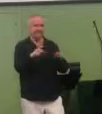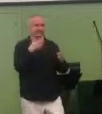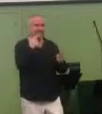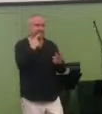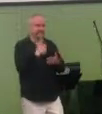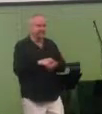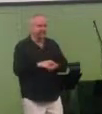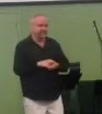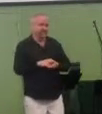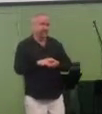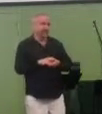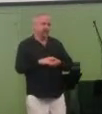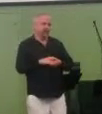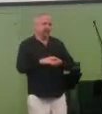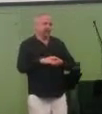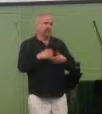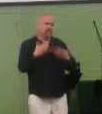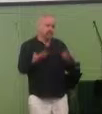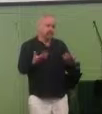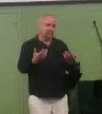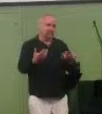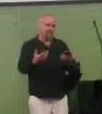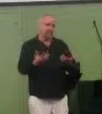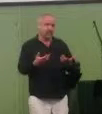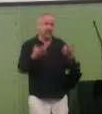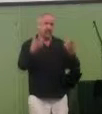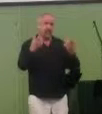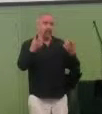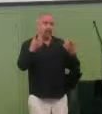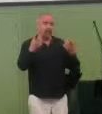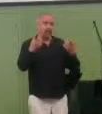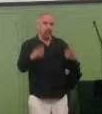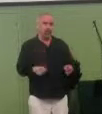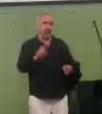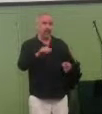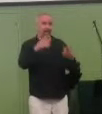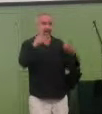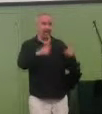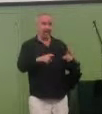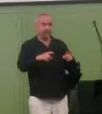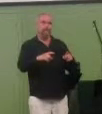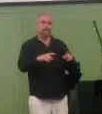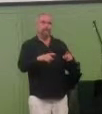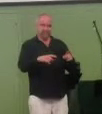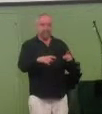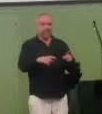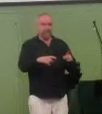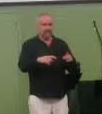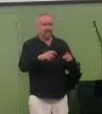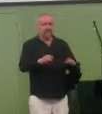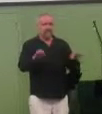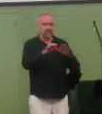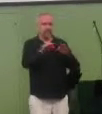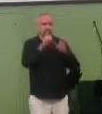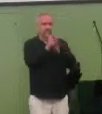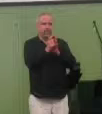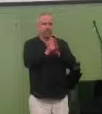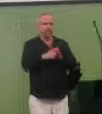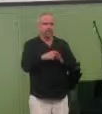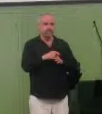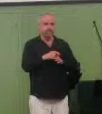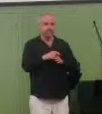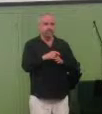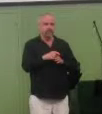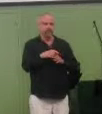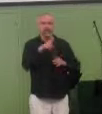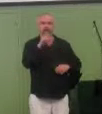And so, the gauntlet was thrown. The fact that Lou loved men would both hold him back